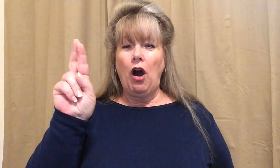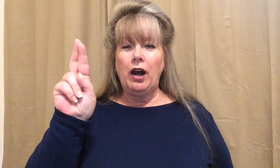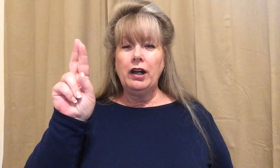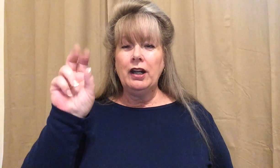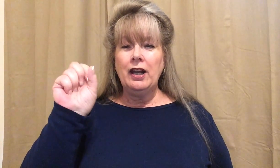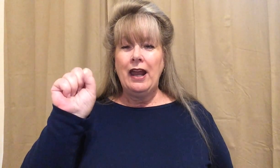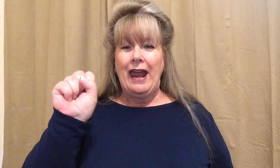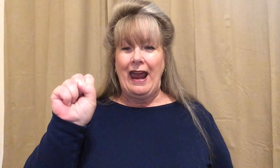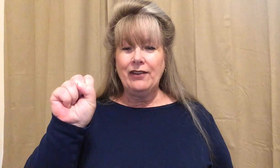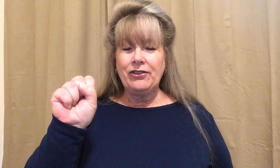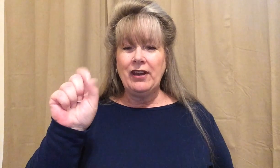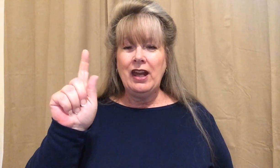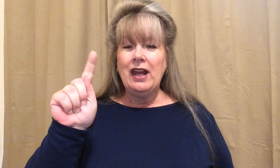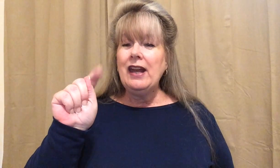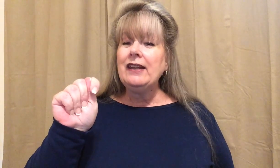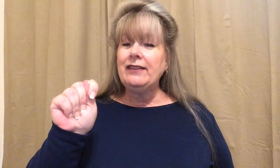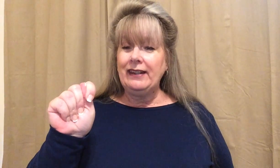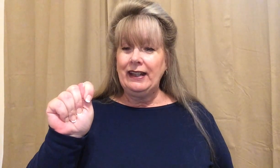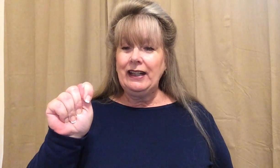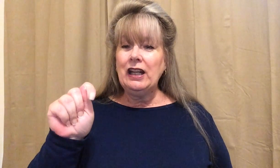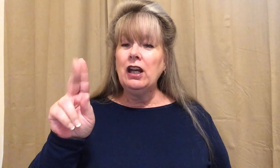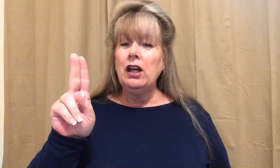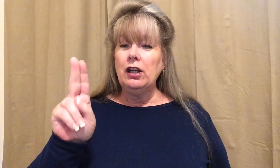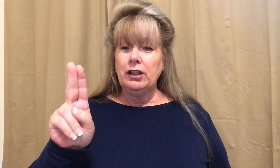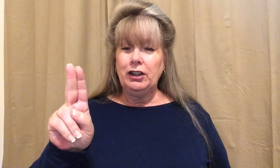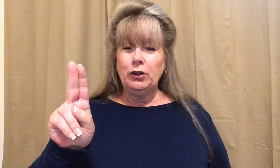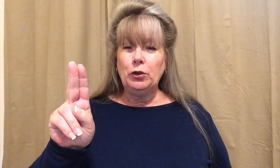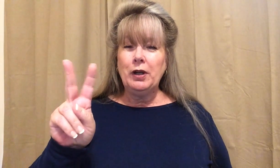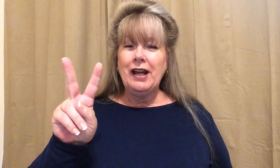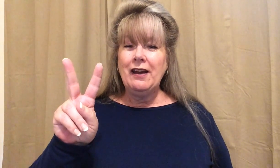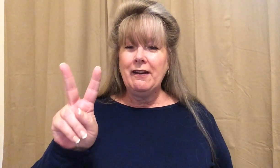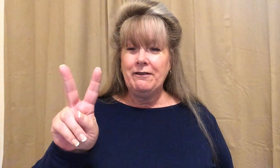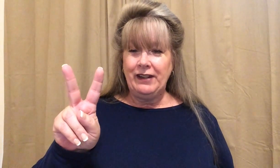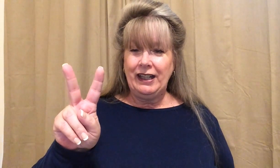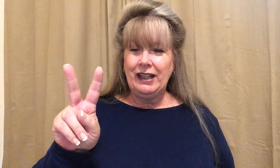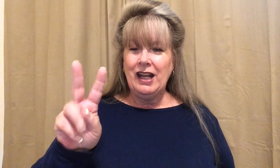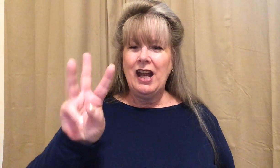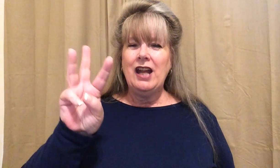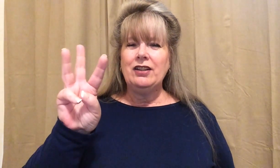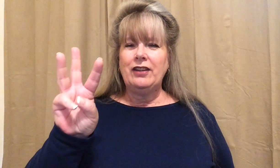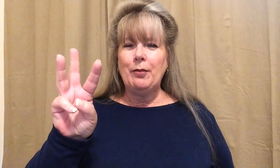R, S, T, U, V,